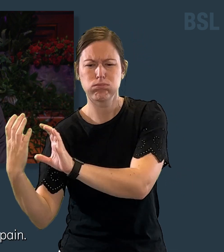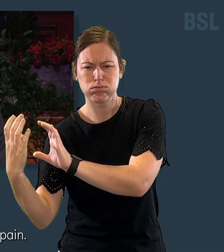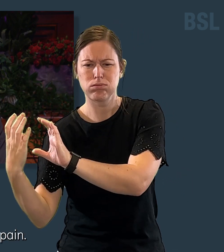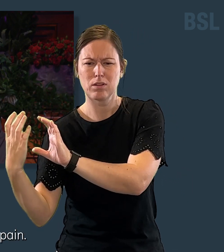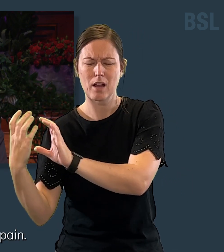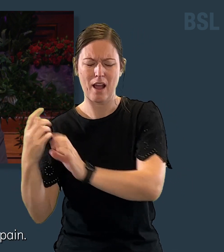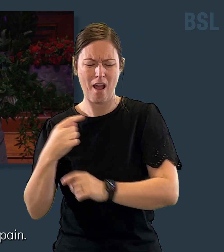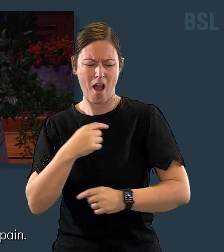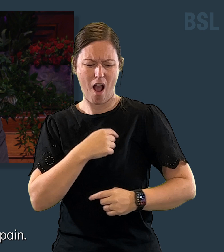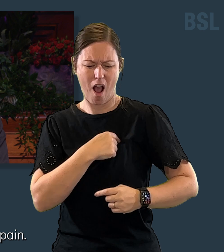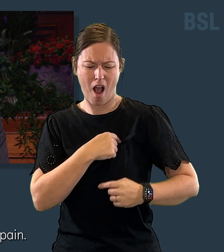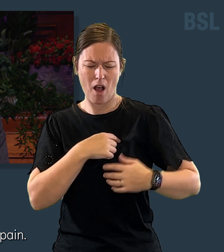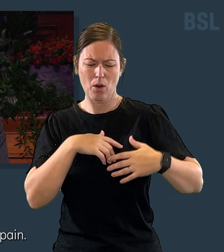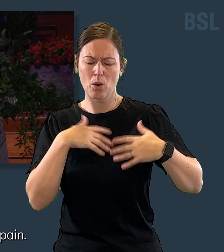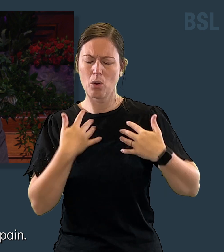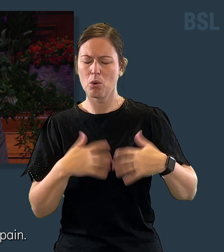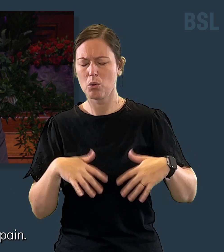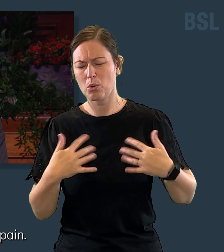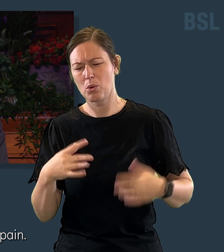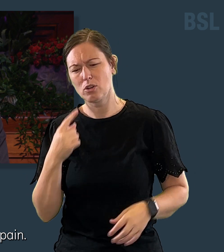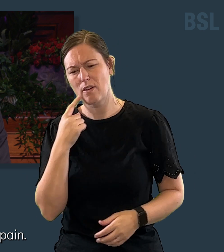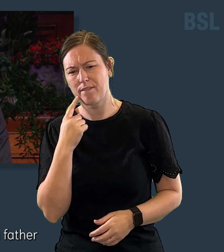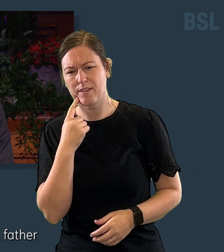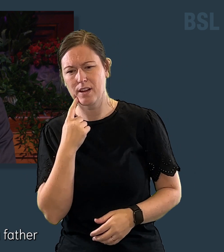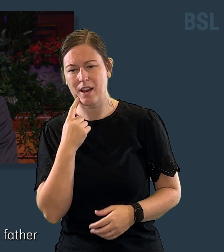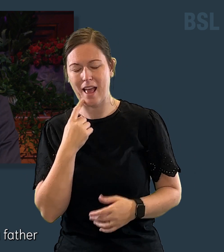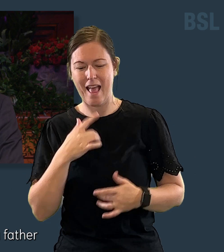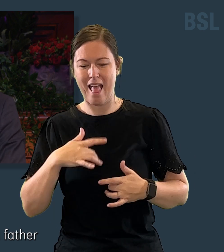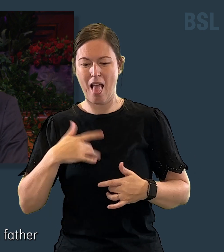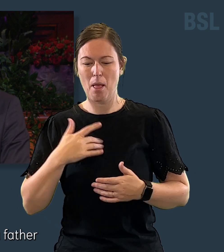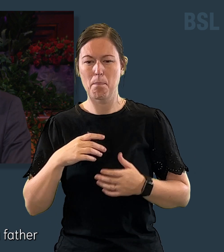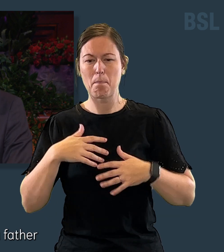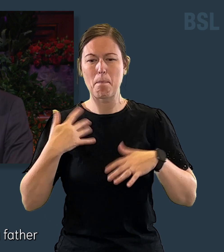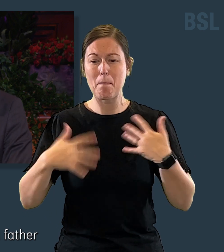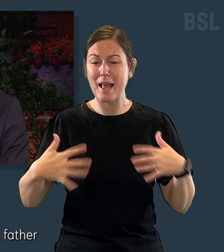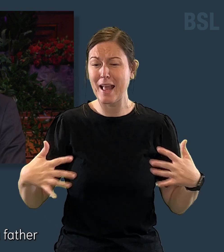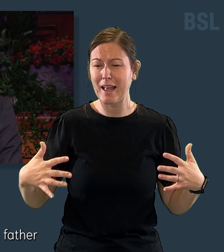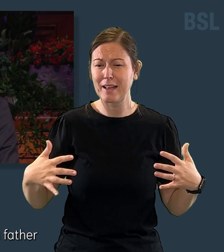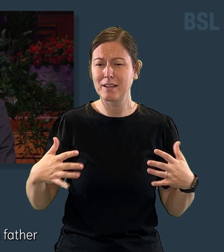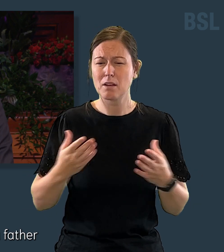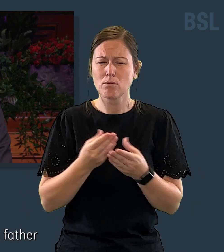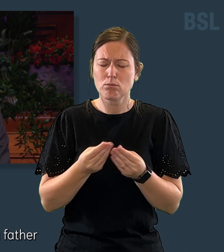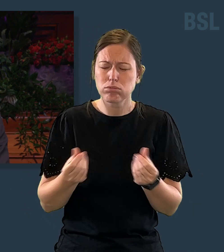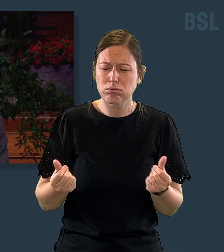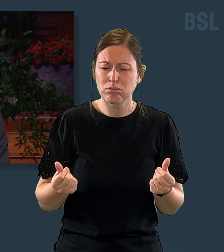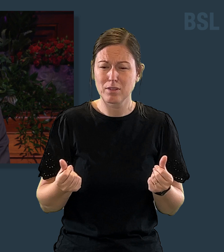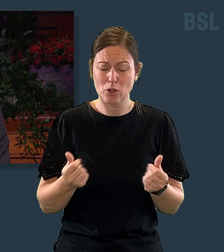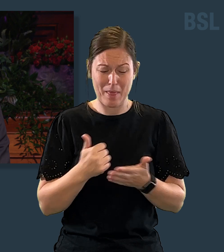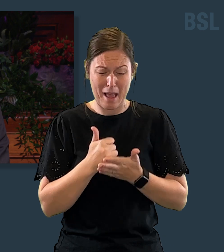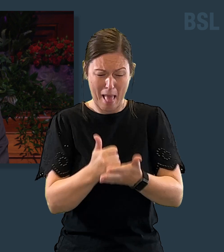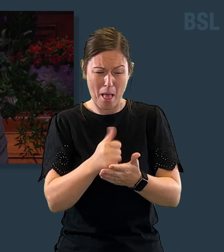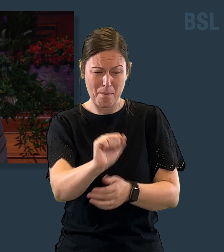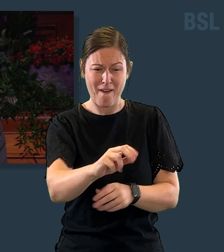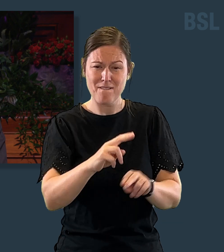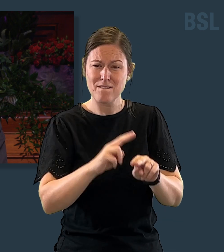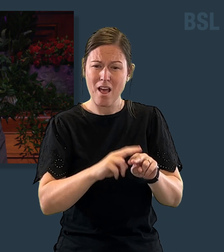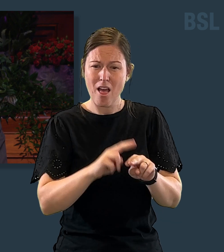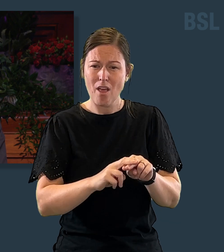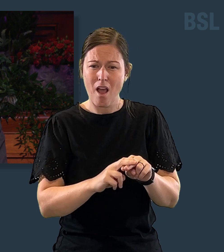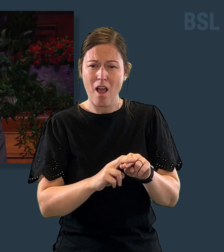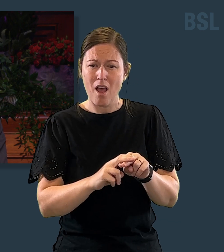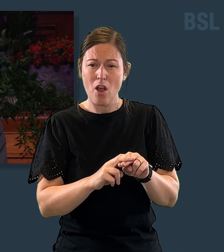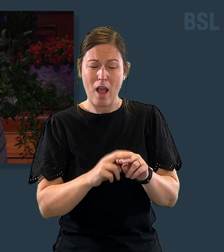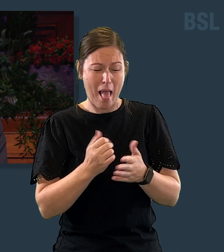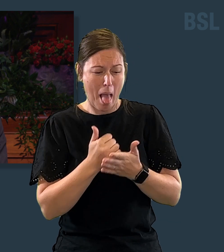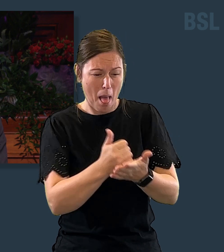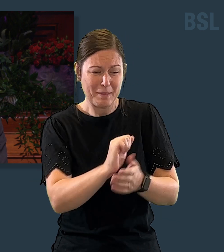soften the heart, and ease the pain. This is the power that enables a father beyond his natural capacity